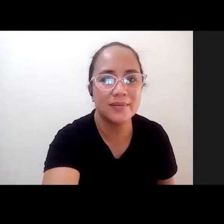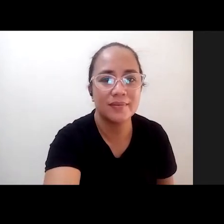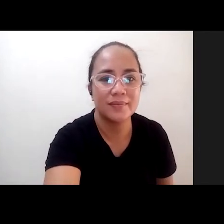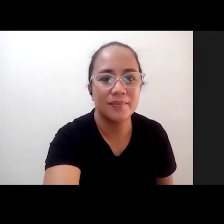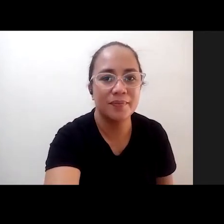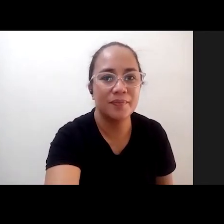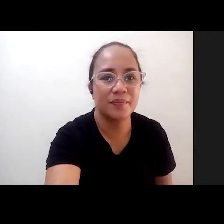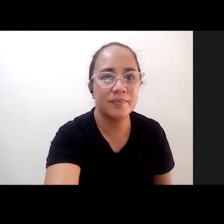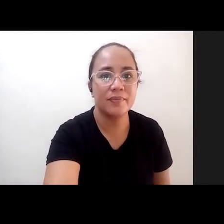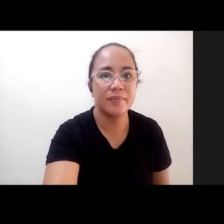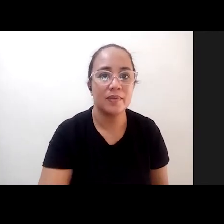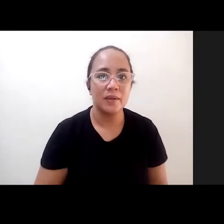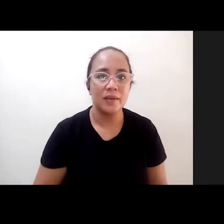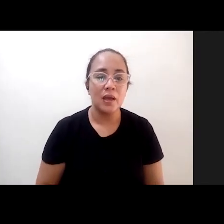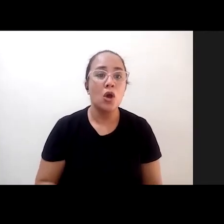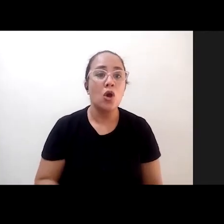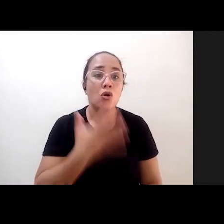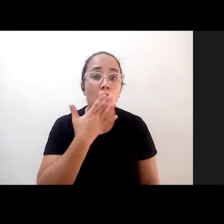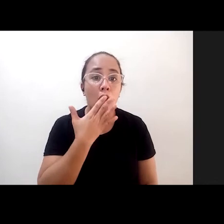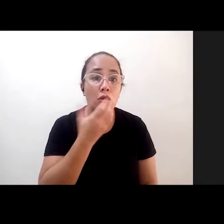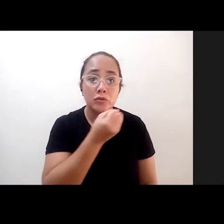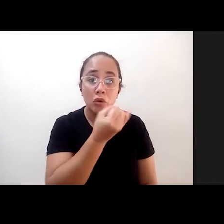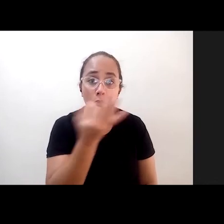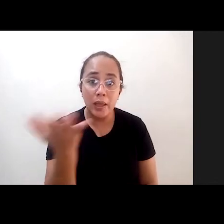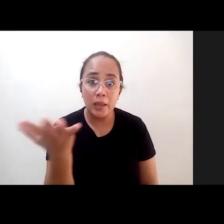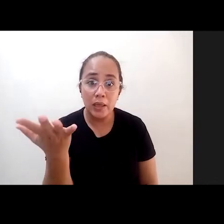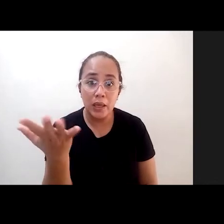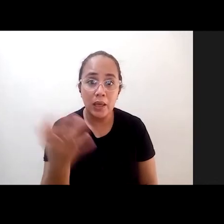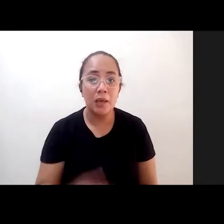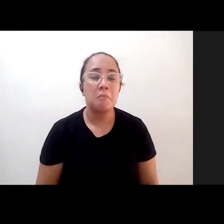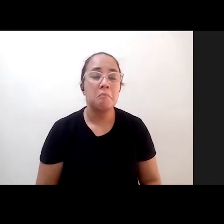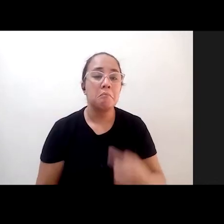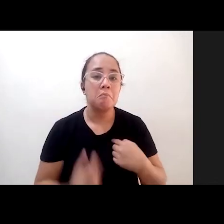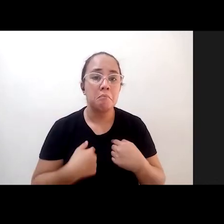Colors, how many? And then I say